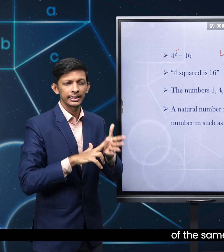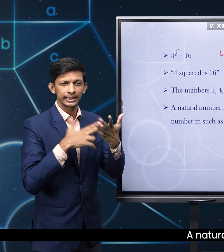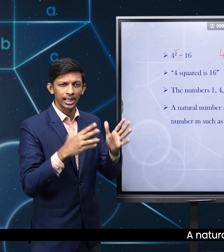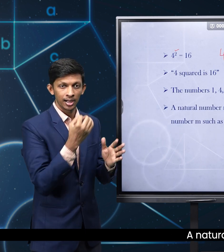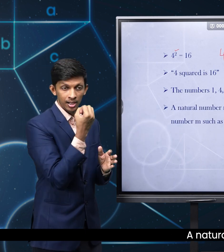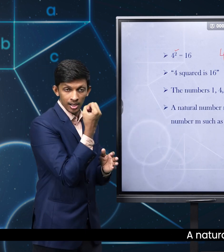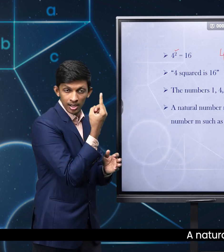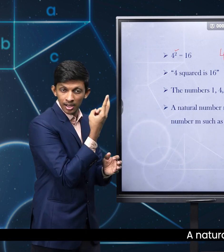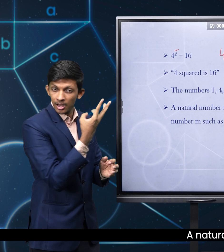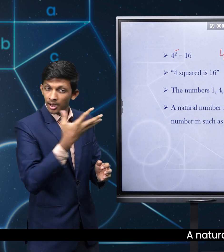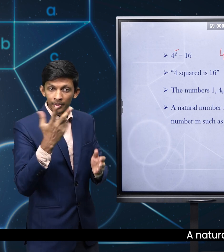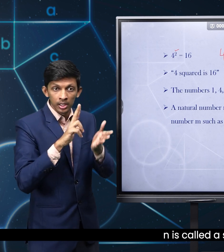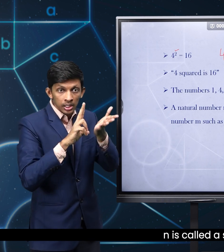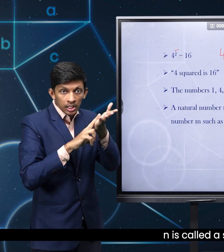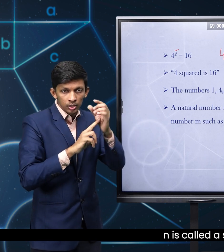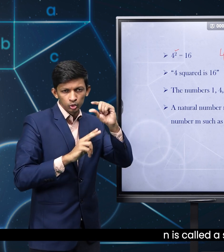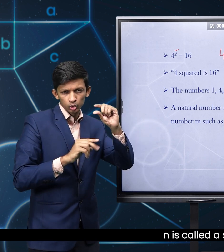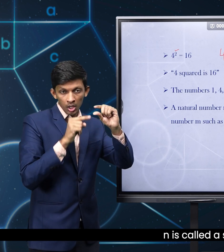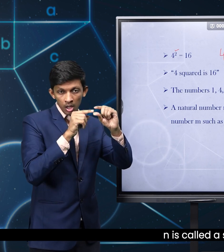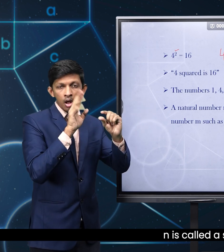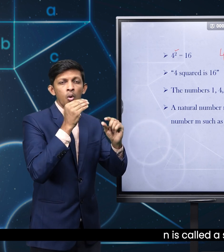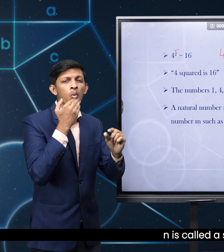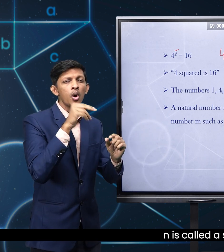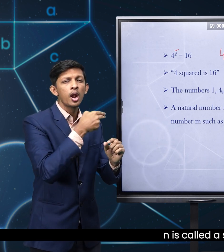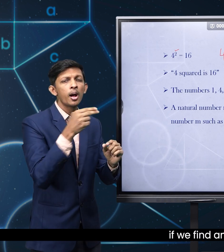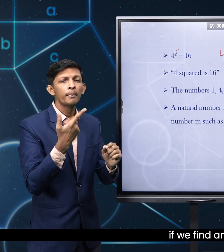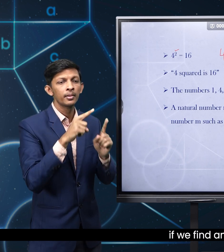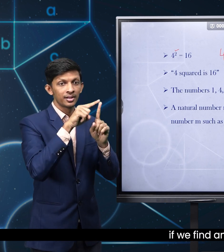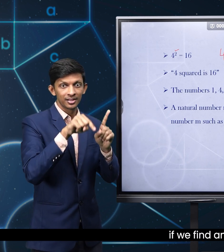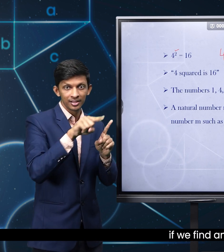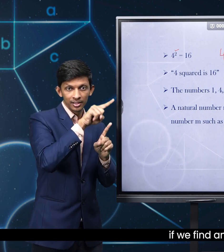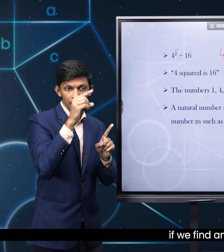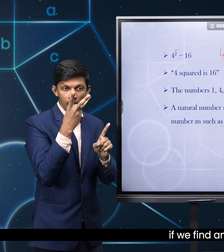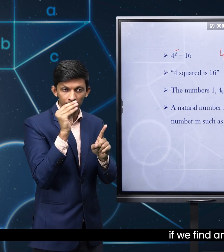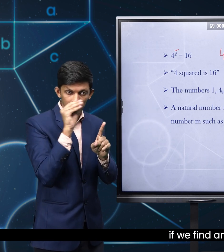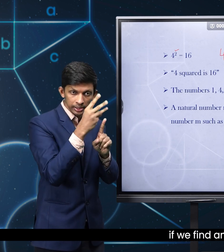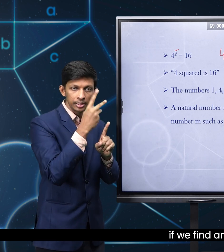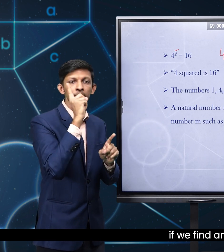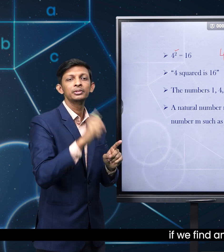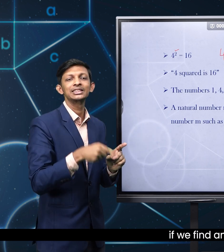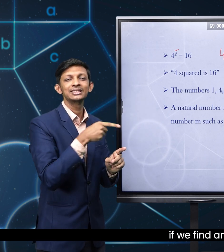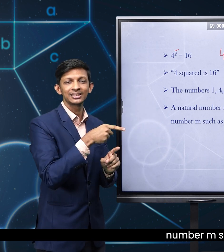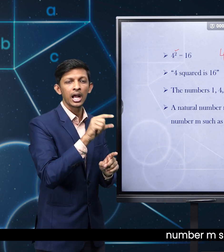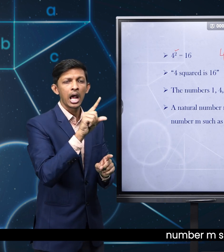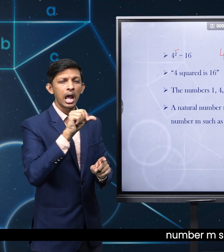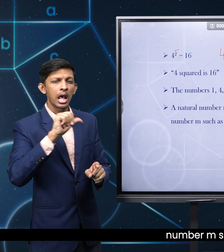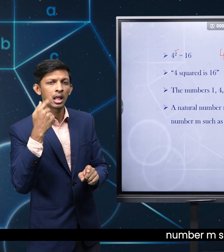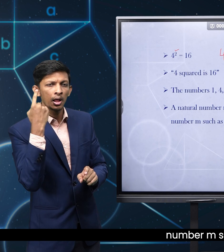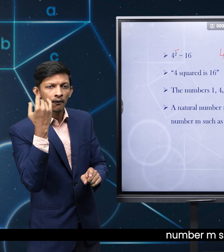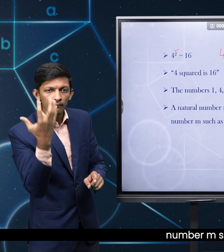A natural number, n, is called a square number if we find another natural number m such as